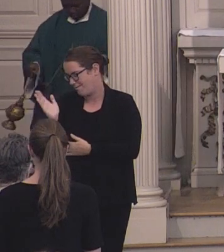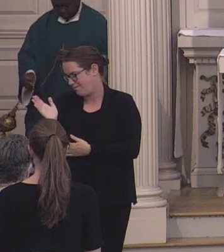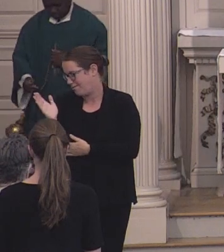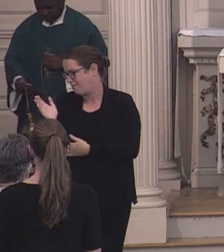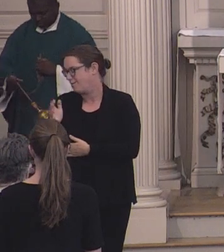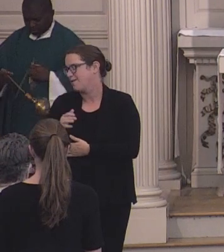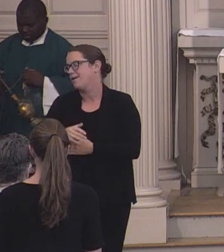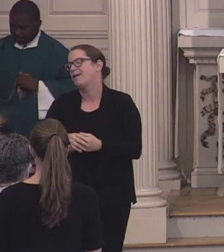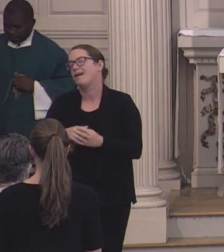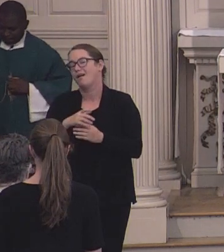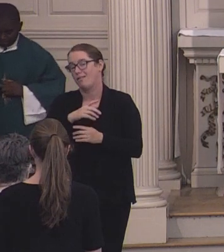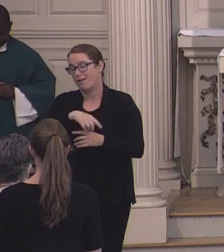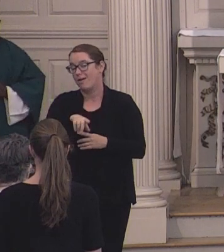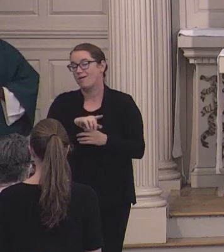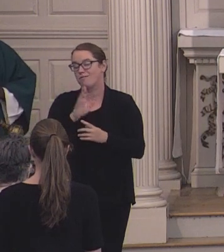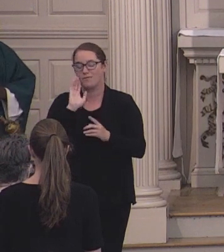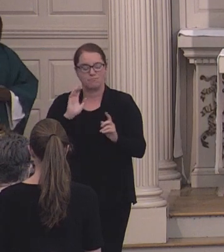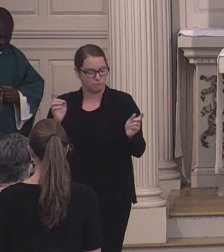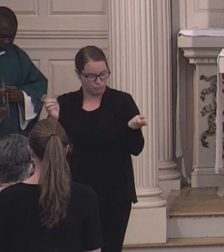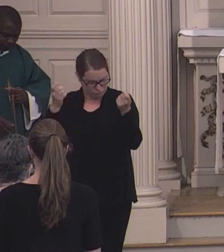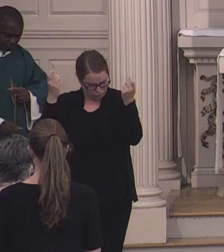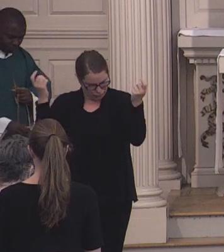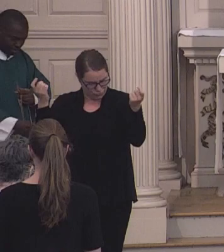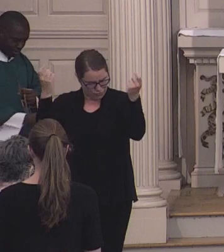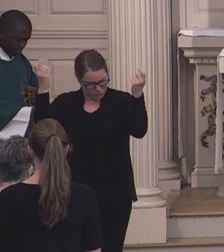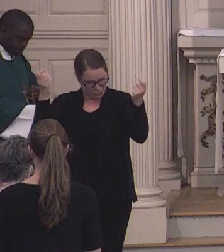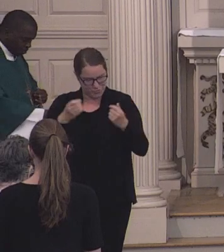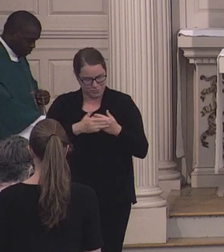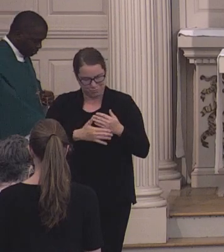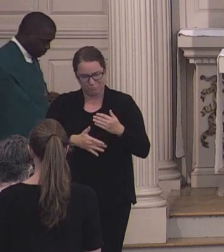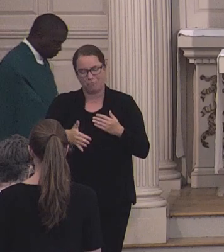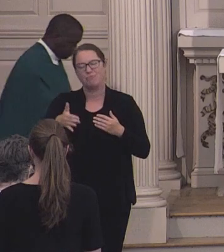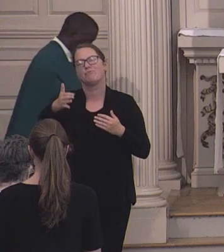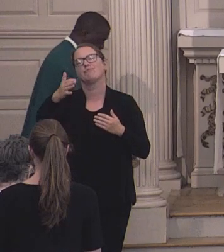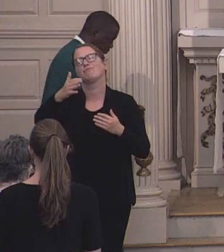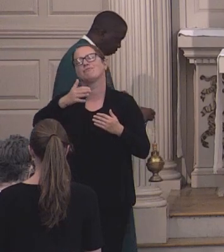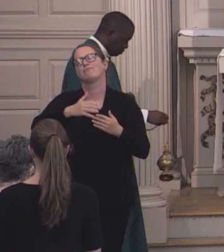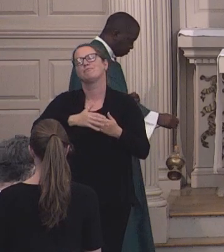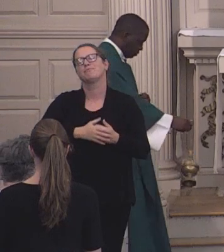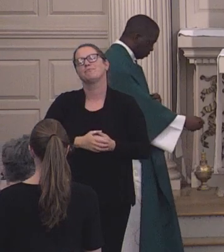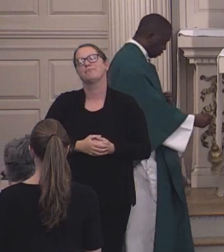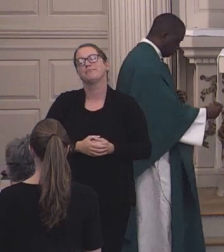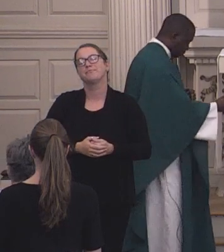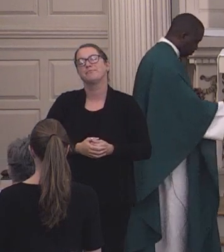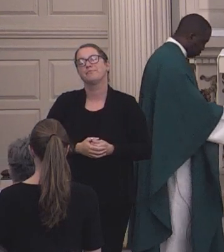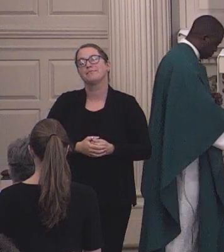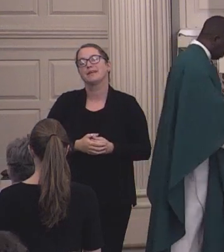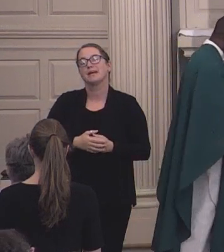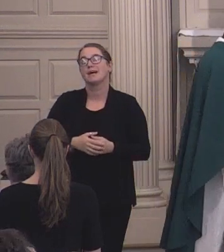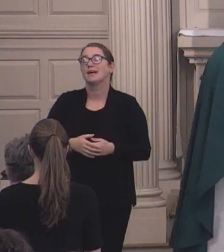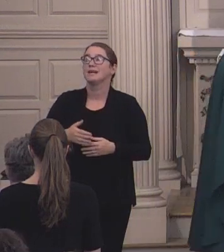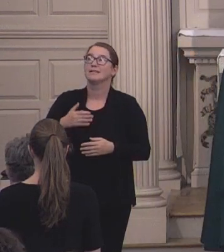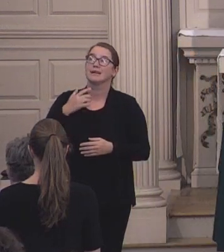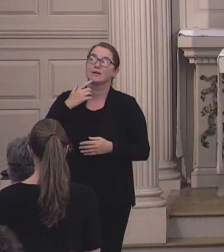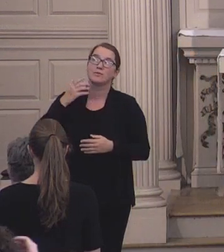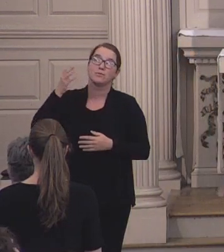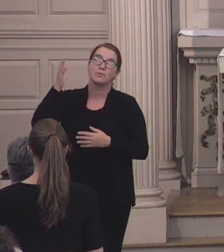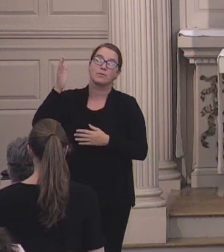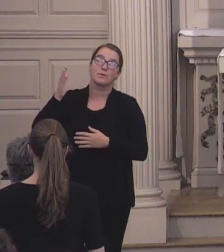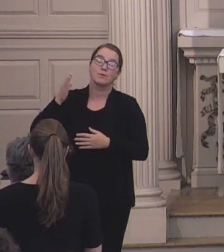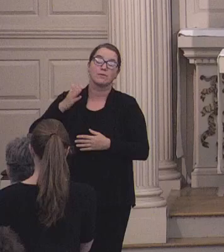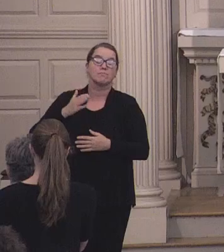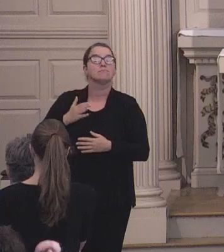with glad rejoicing. Oh, sing to God, make music to his